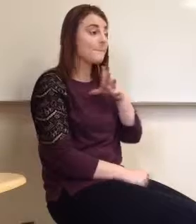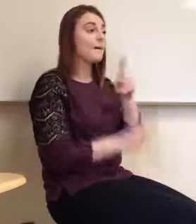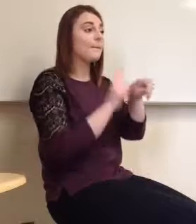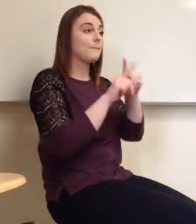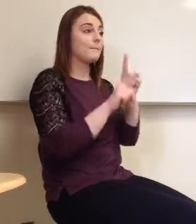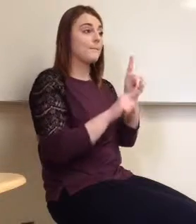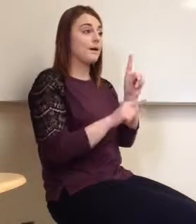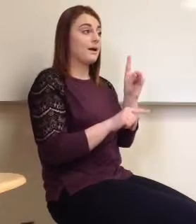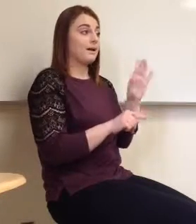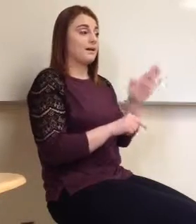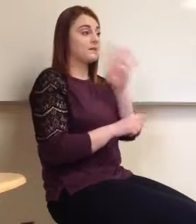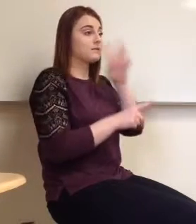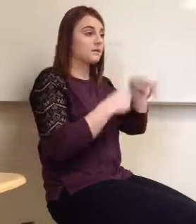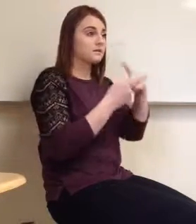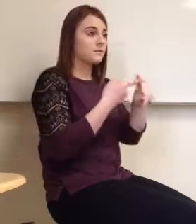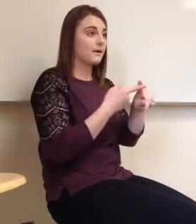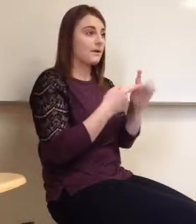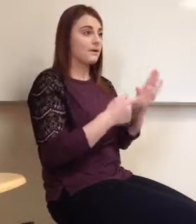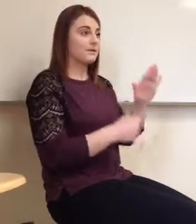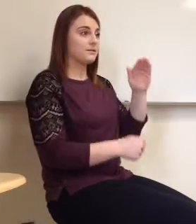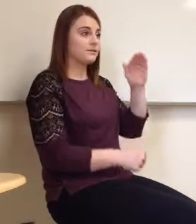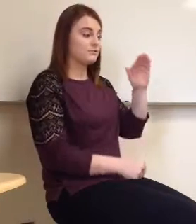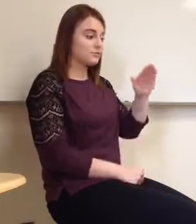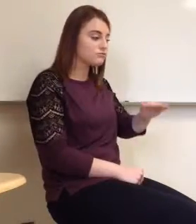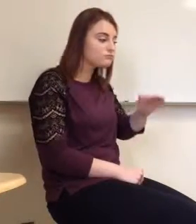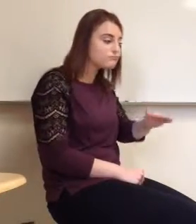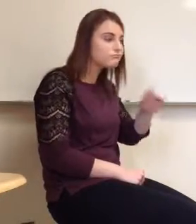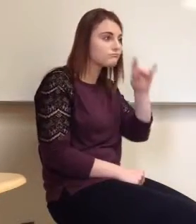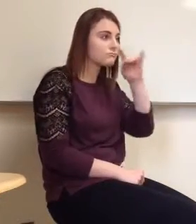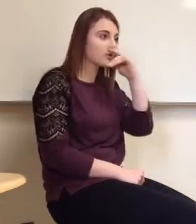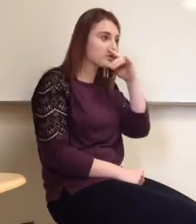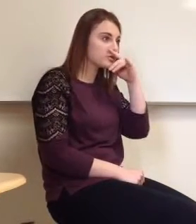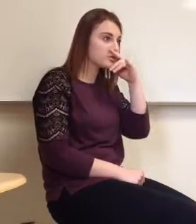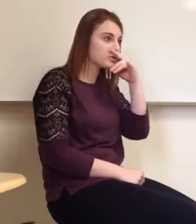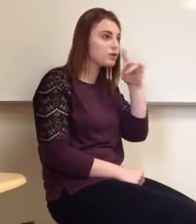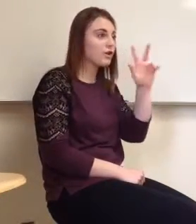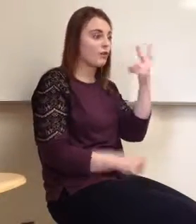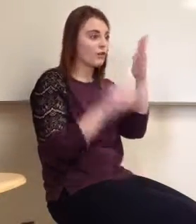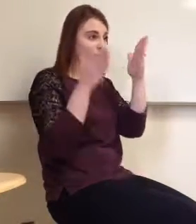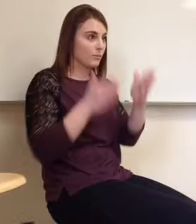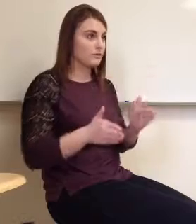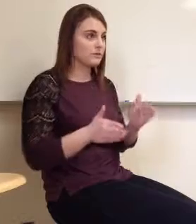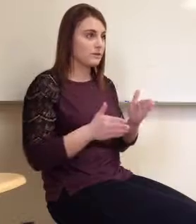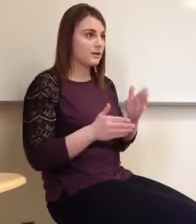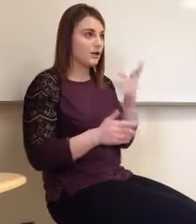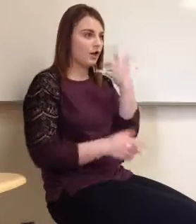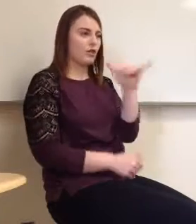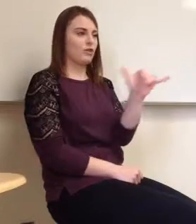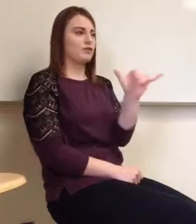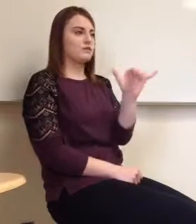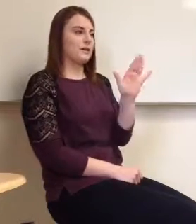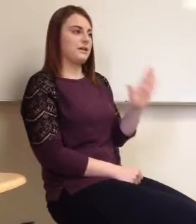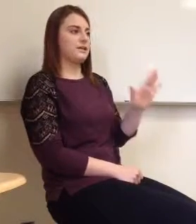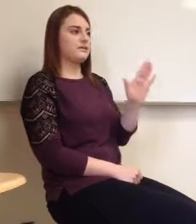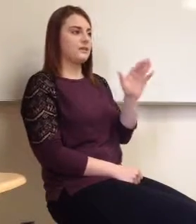he's telling us he often speaks of himself in third person as if he's someone else. And this whole paragraph is in third